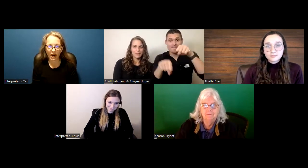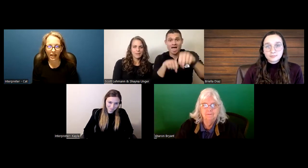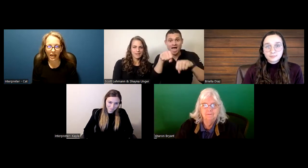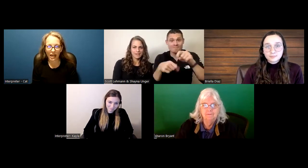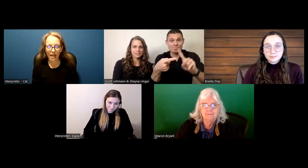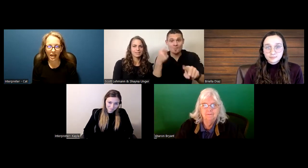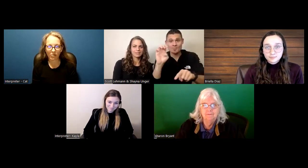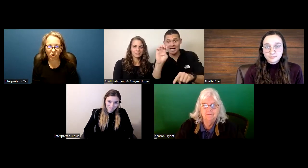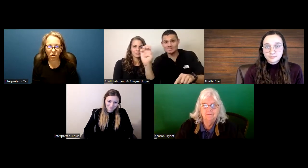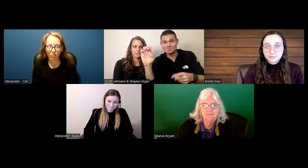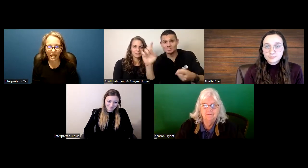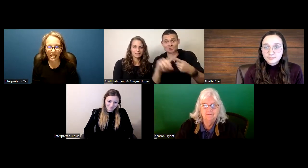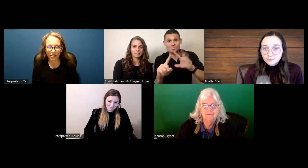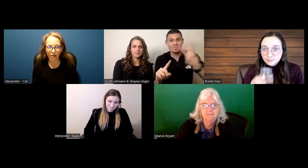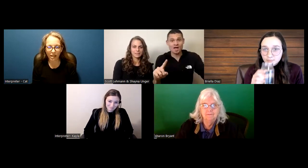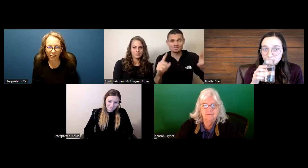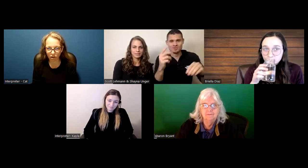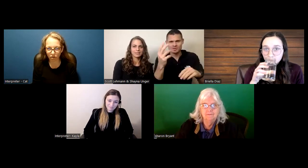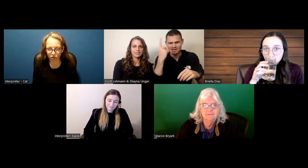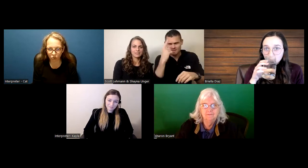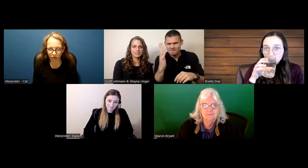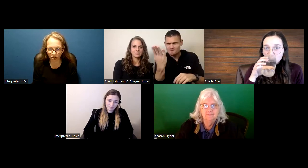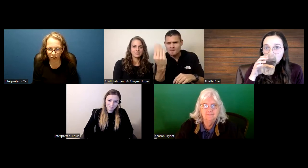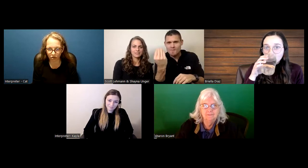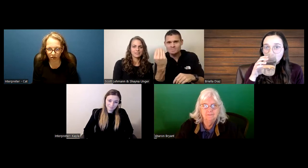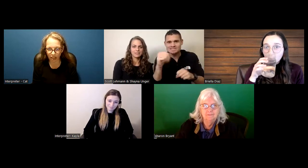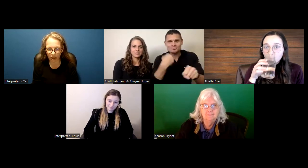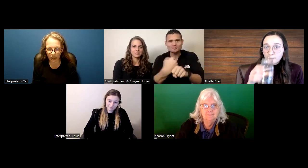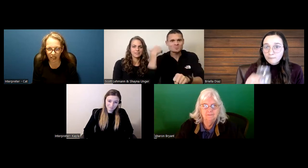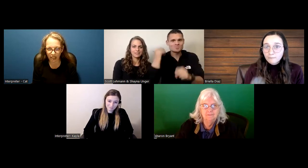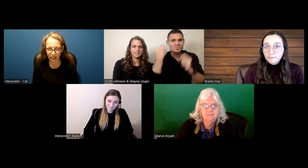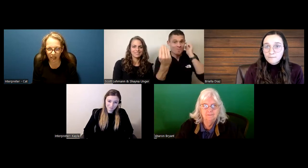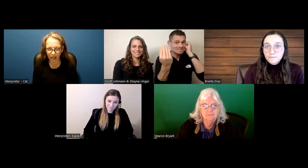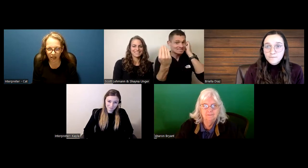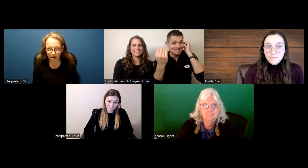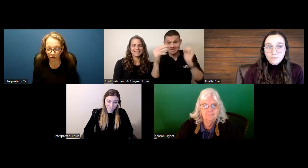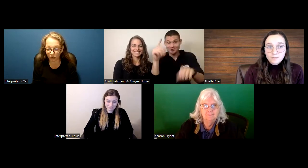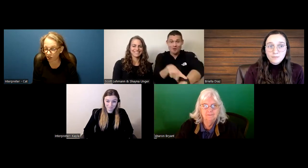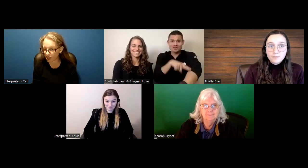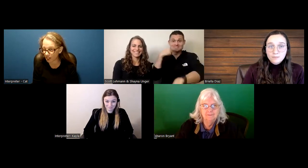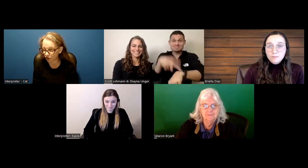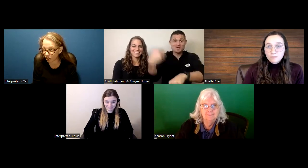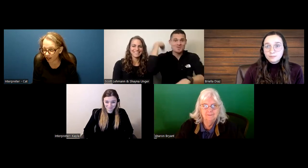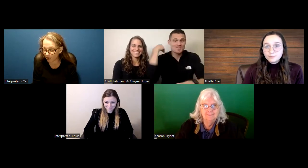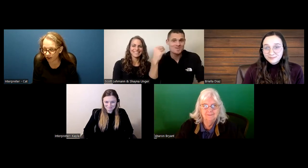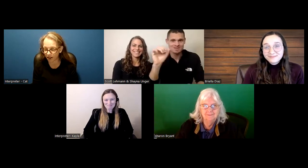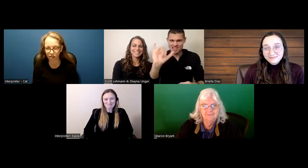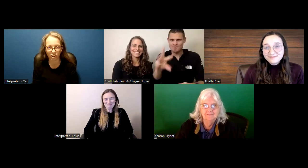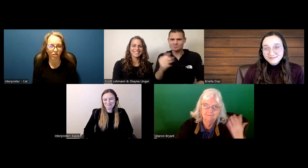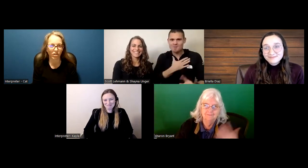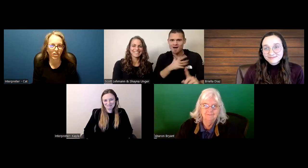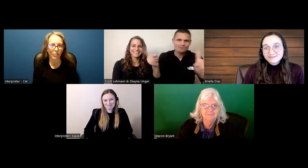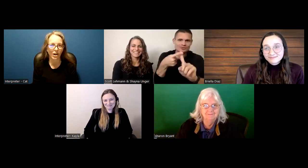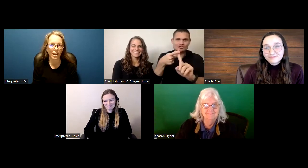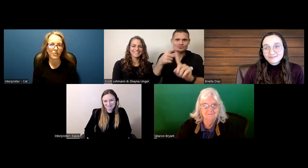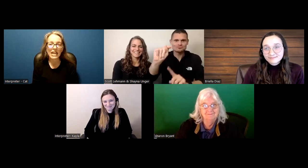All right. So biking from East Coast to West Coast, I think it was 14 years ago now. Gosh, that was